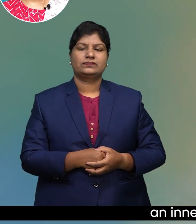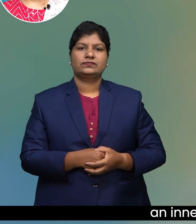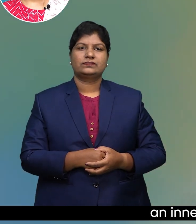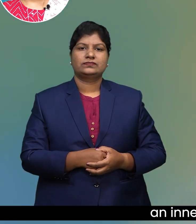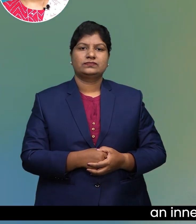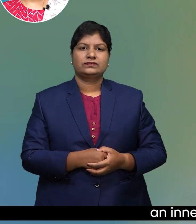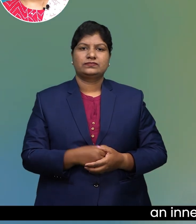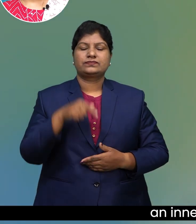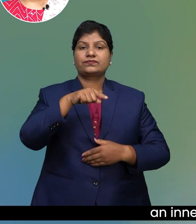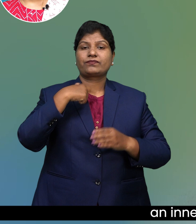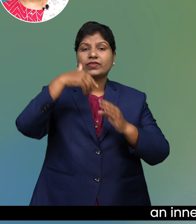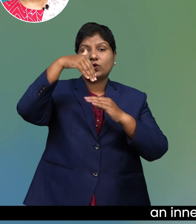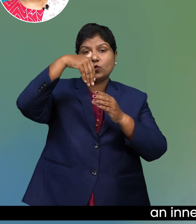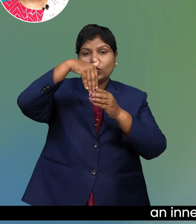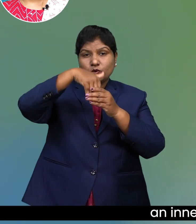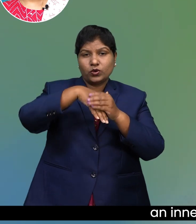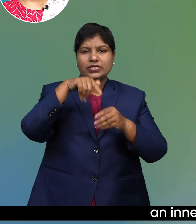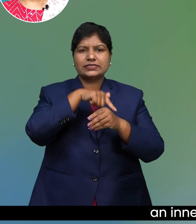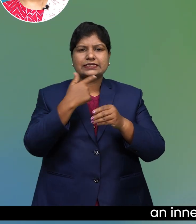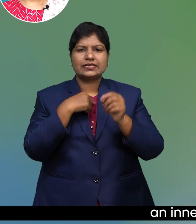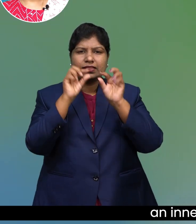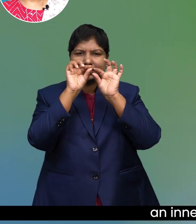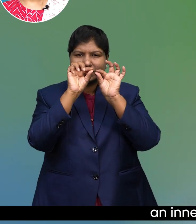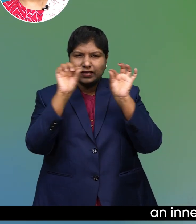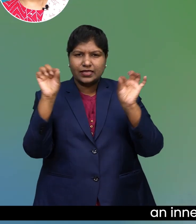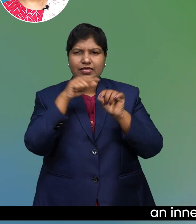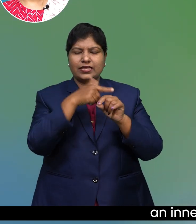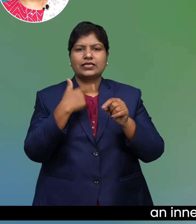an inner thin zona pellucida